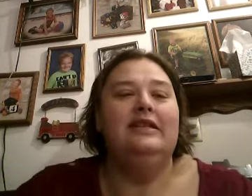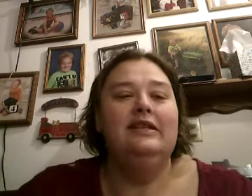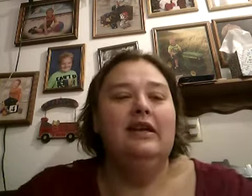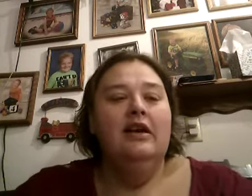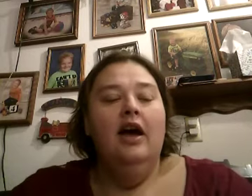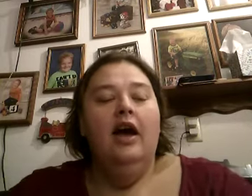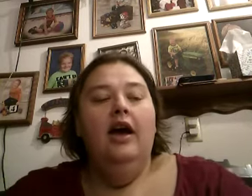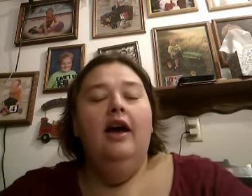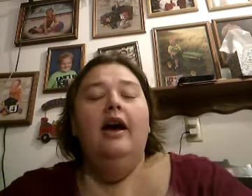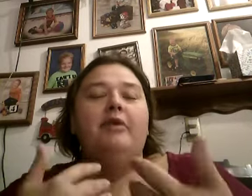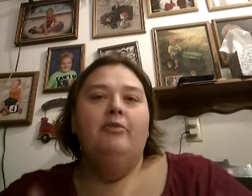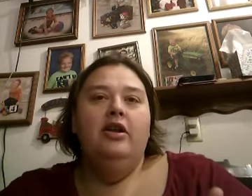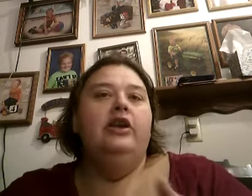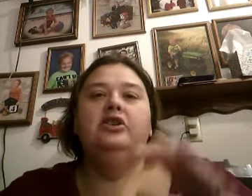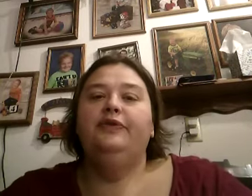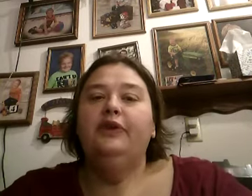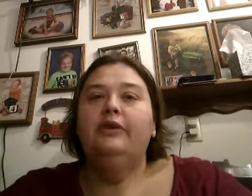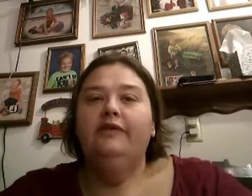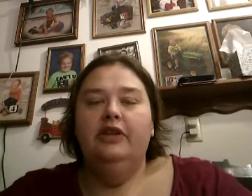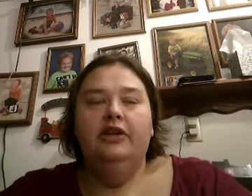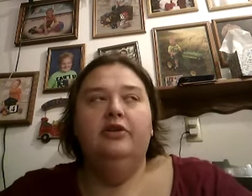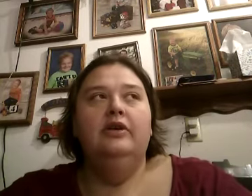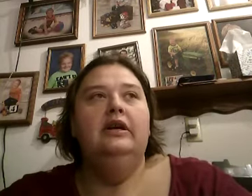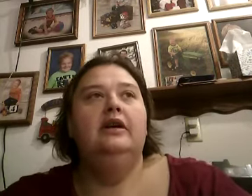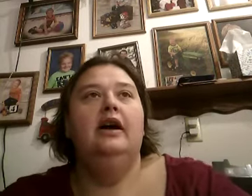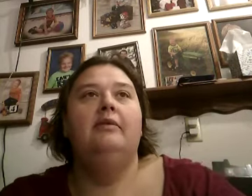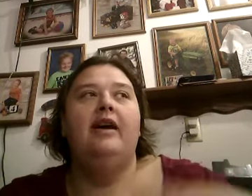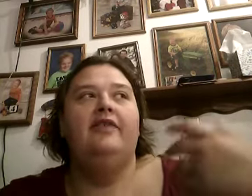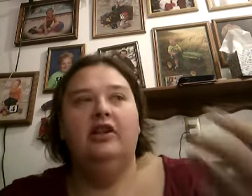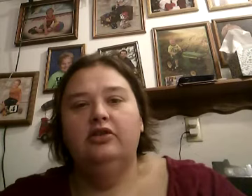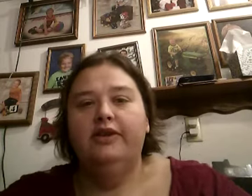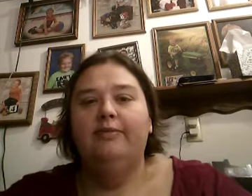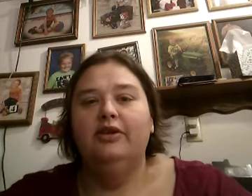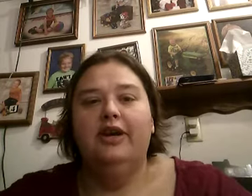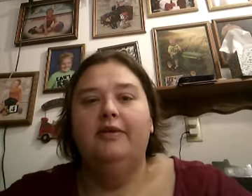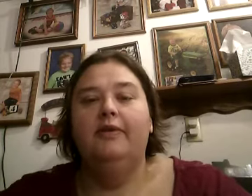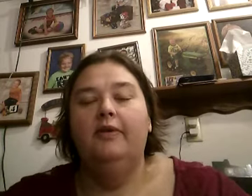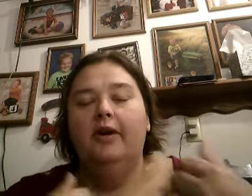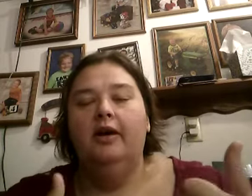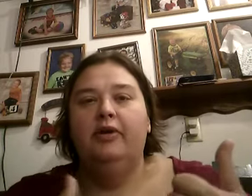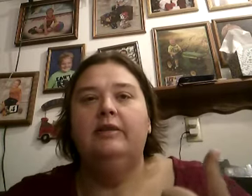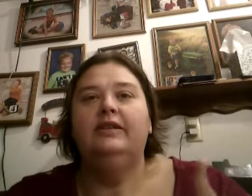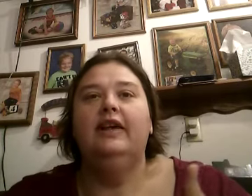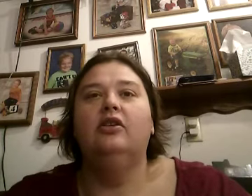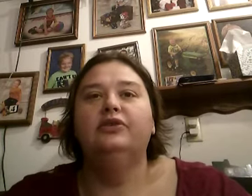is. I'm on here just for a quick video. I have a Dollar Tree I'm going to try to bring up today also.